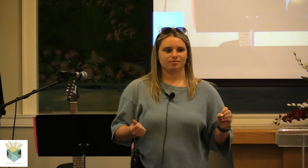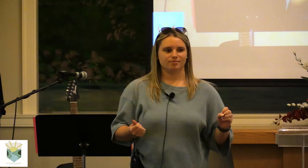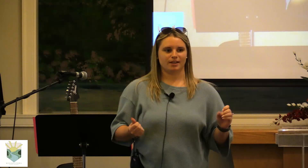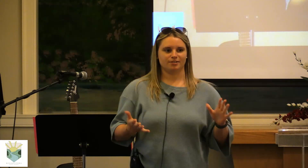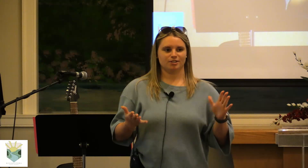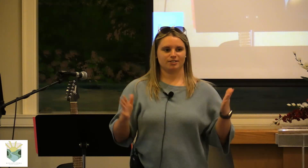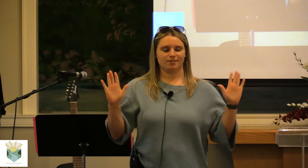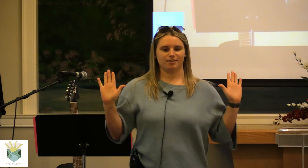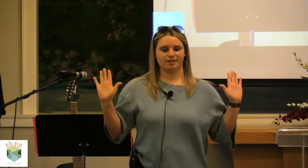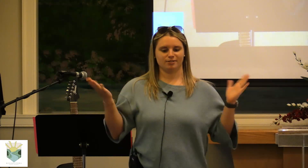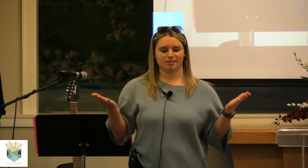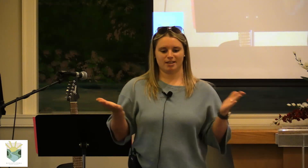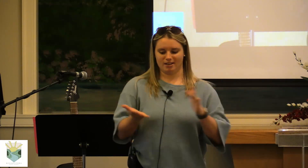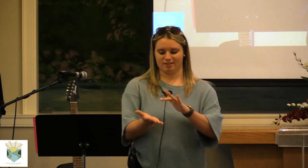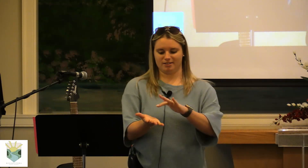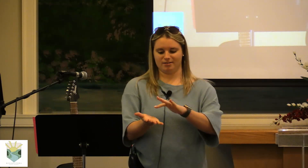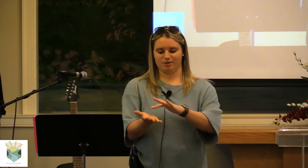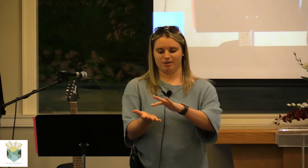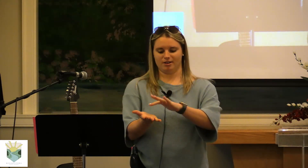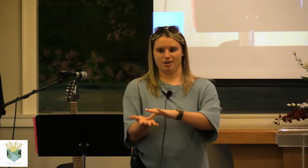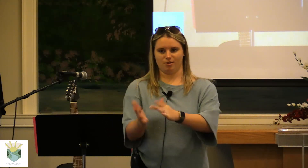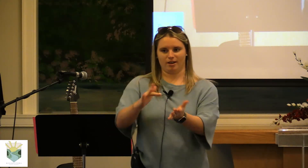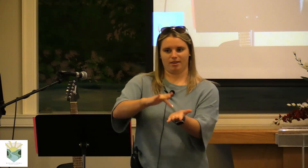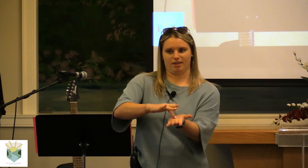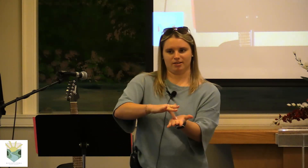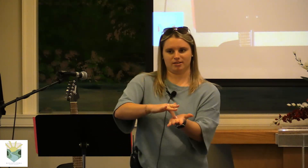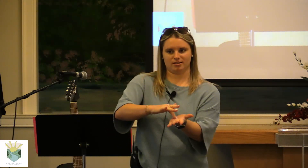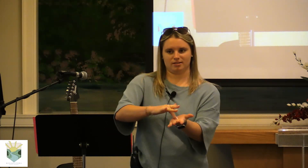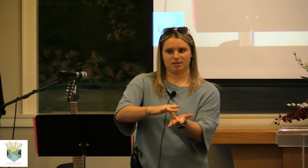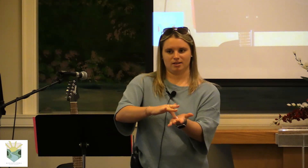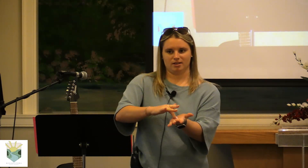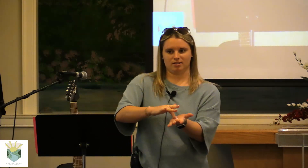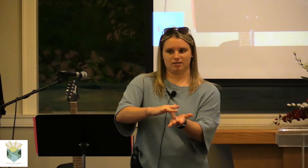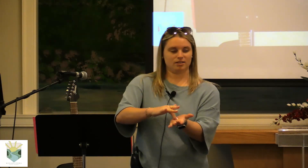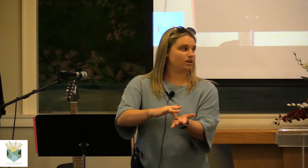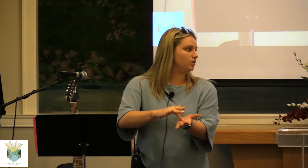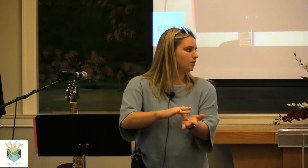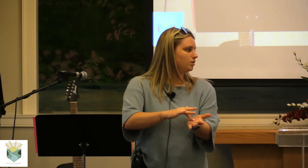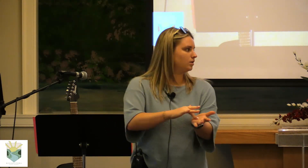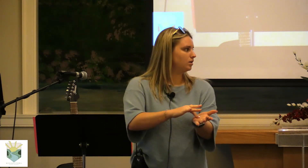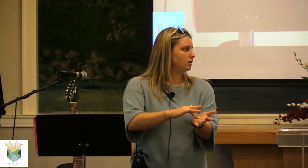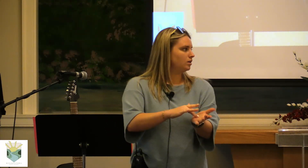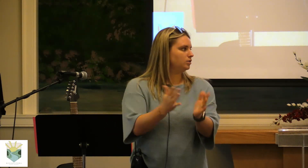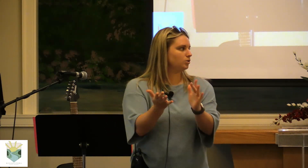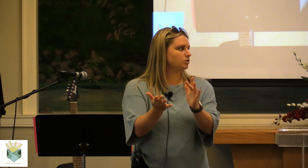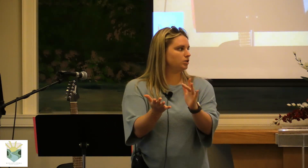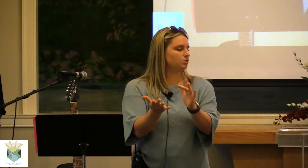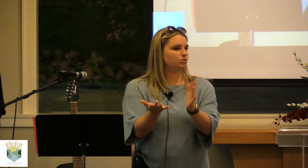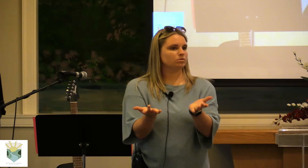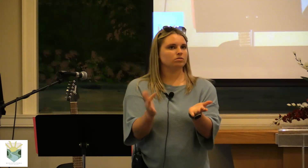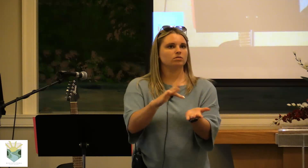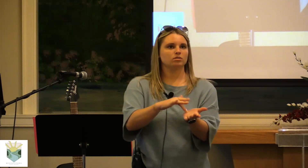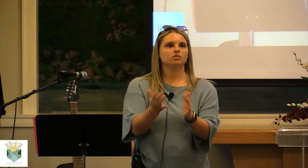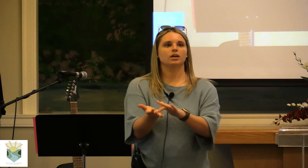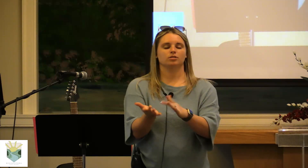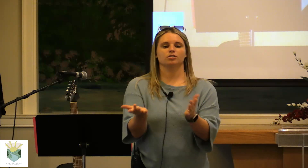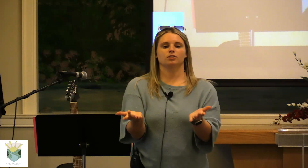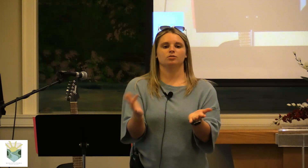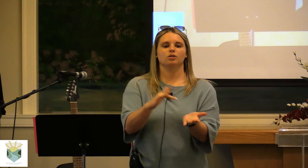like Jesus having the nails in his hands, you're going to go like this. Do you do dominant? So you'll do, yes, you're going to do dominant